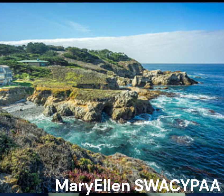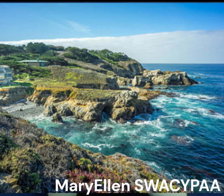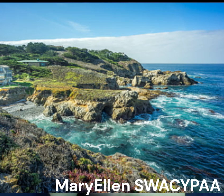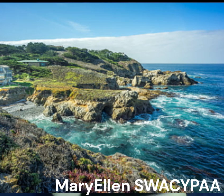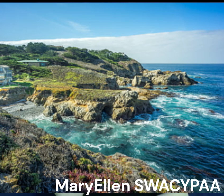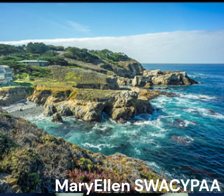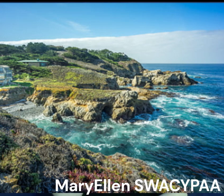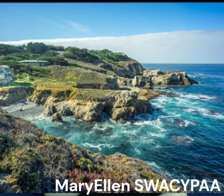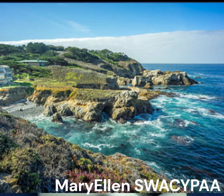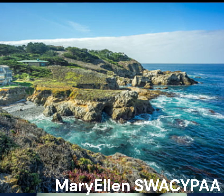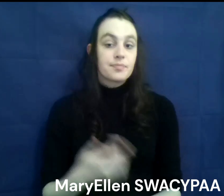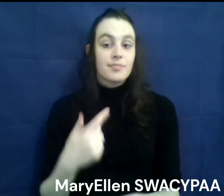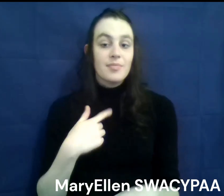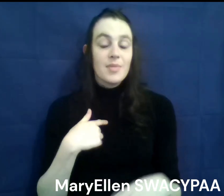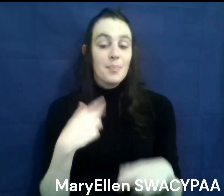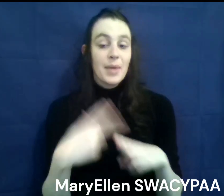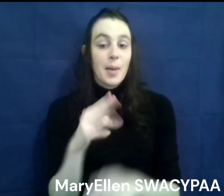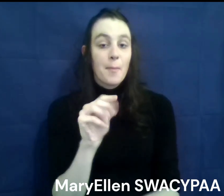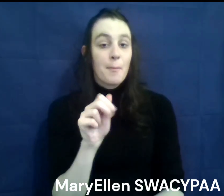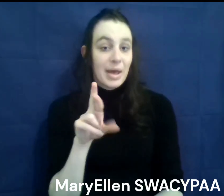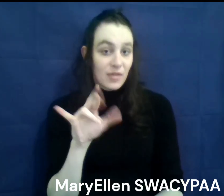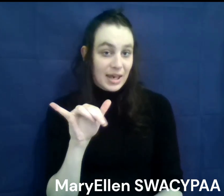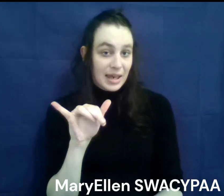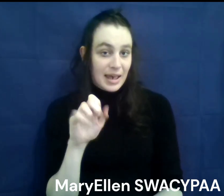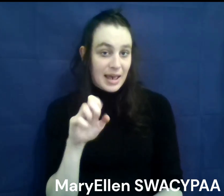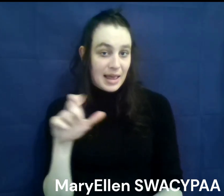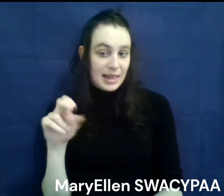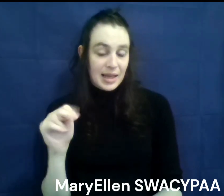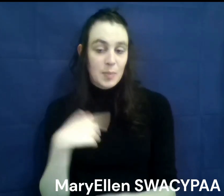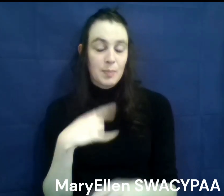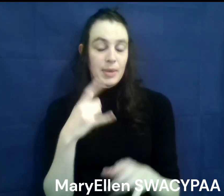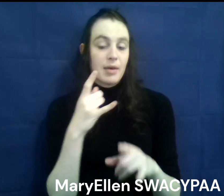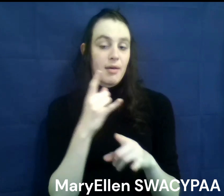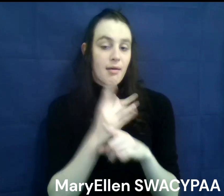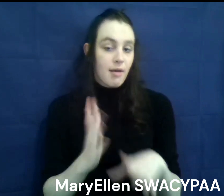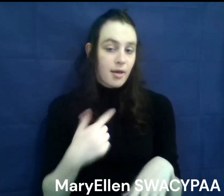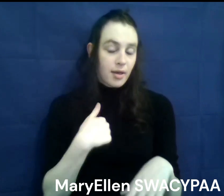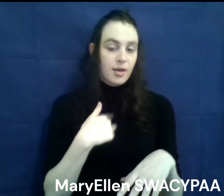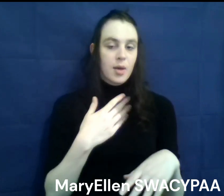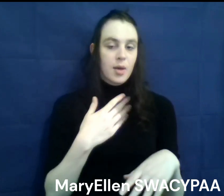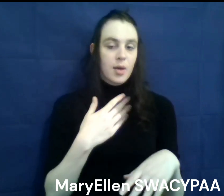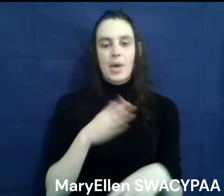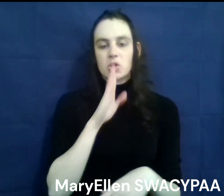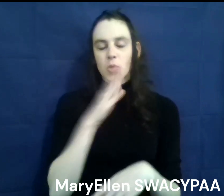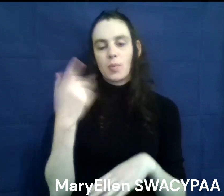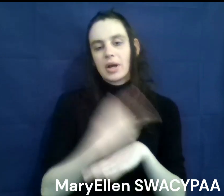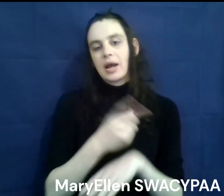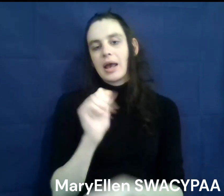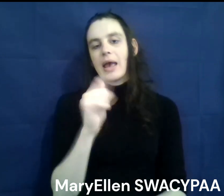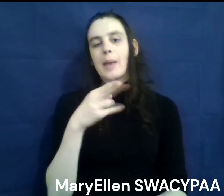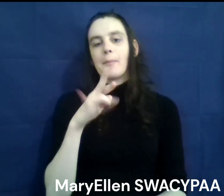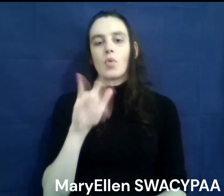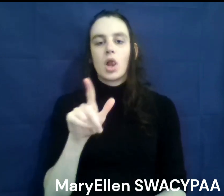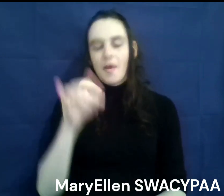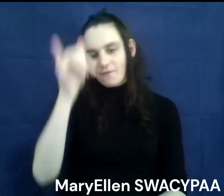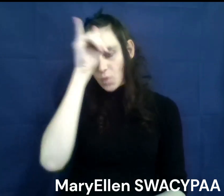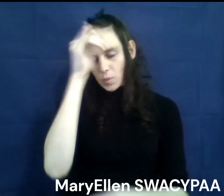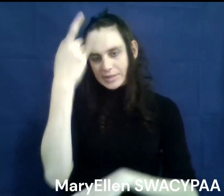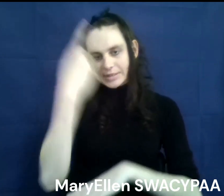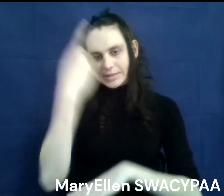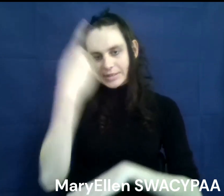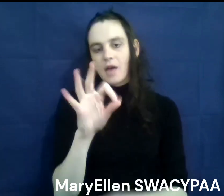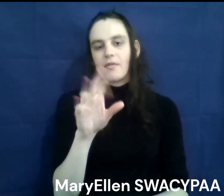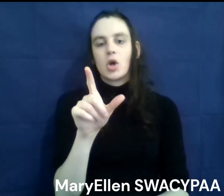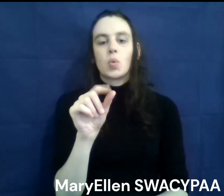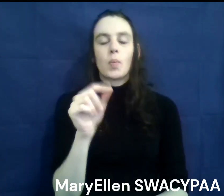So again, my name is MaryEllen. I am an alcoholic. My sobriety date is April Fools of 2018, and that is a